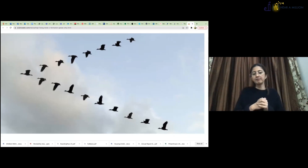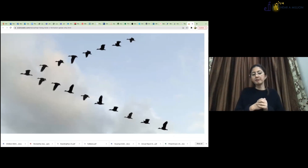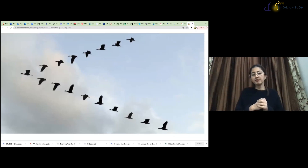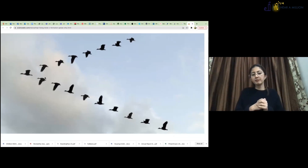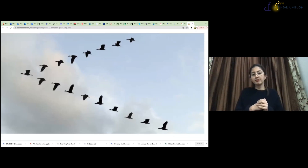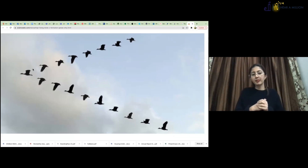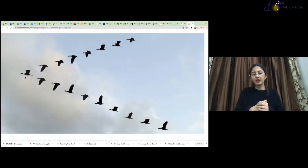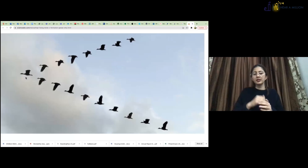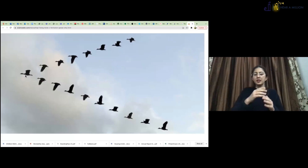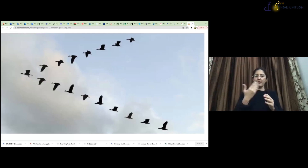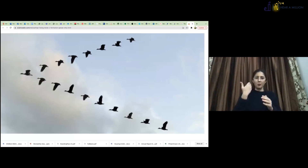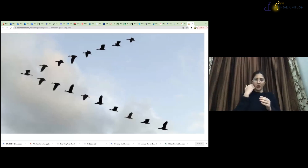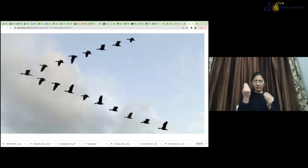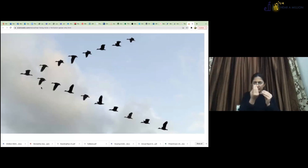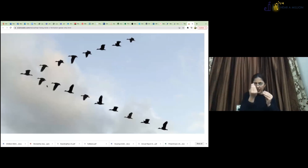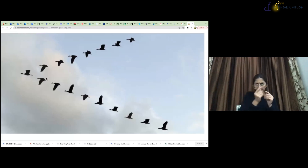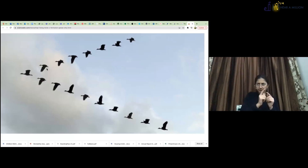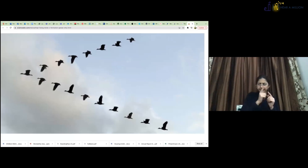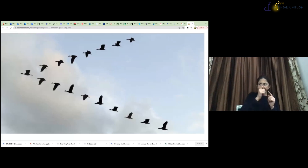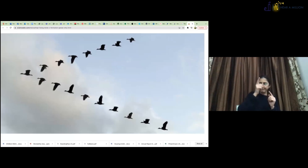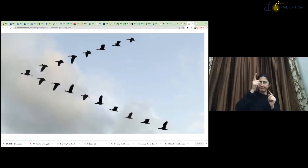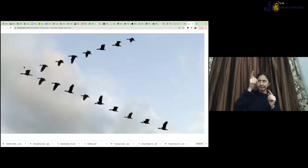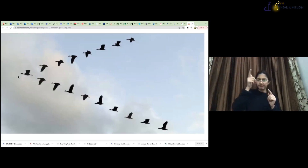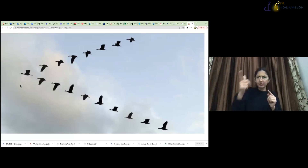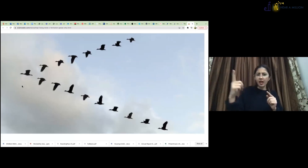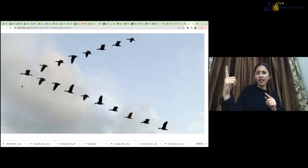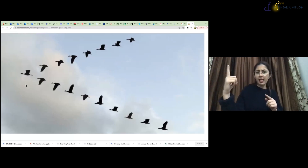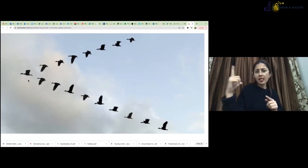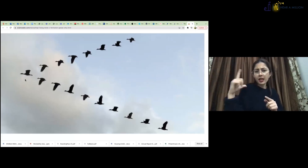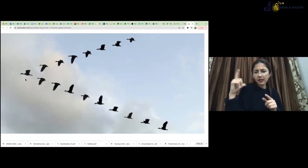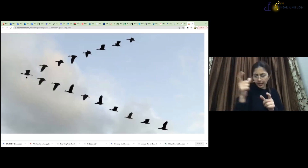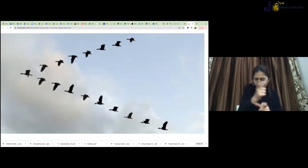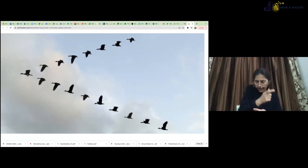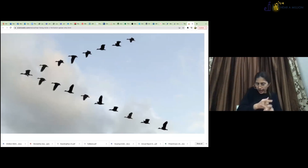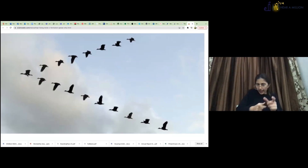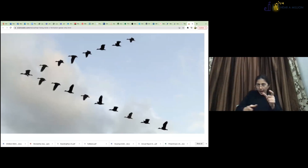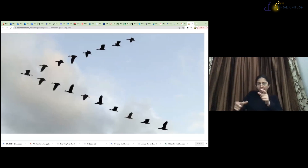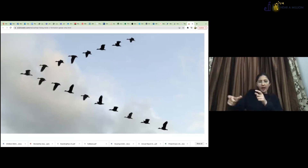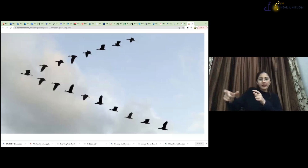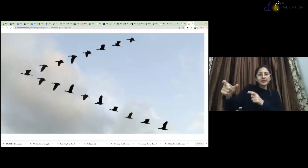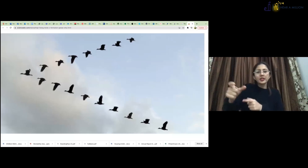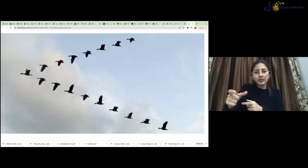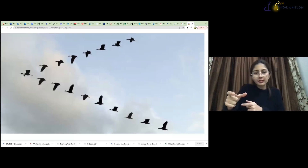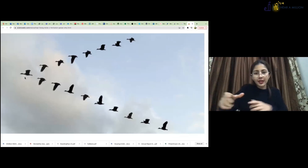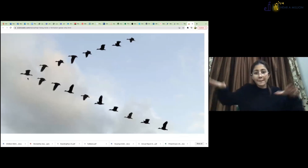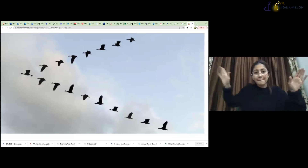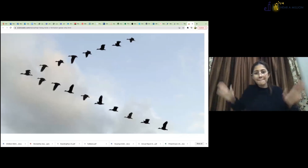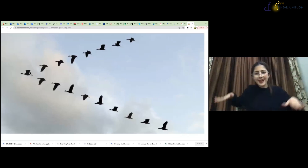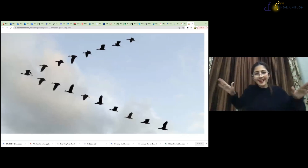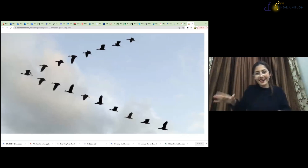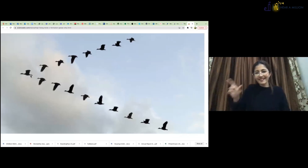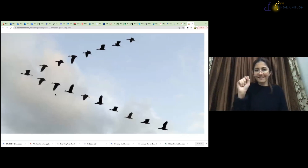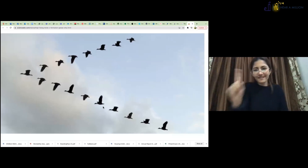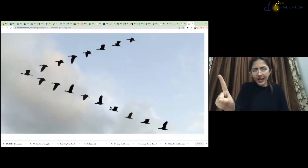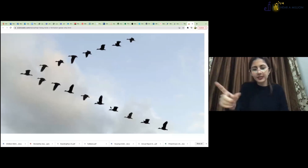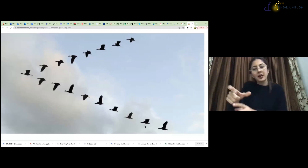after certain distances, the leader changes and some other bird comes in the front. And this bird, which is in the